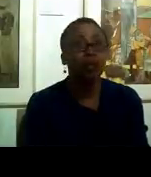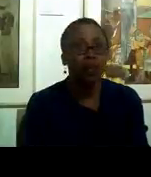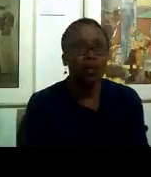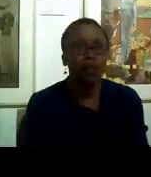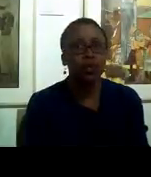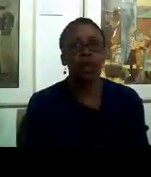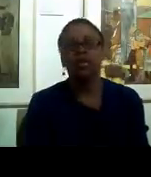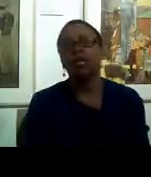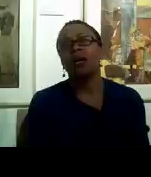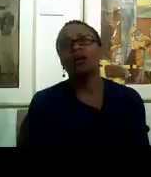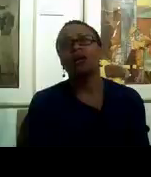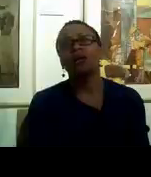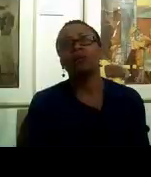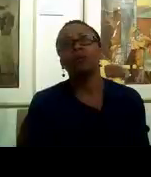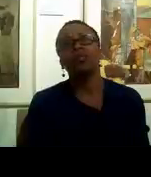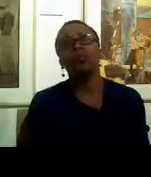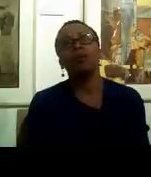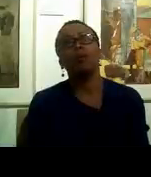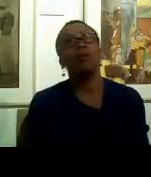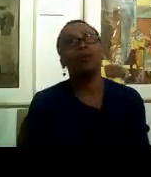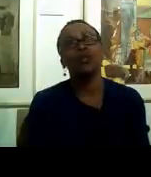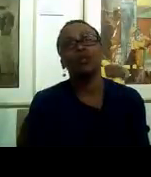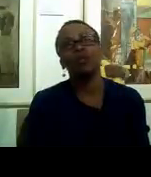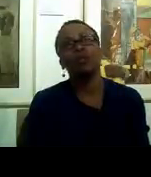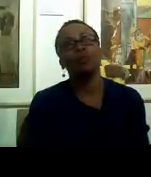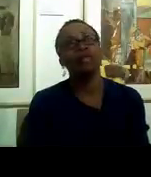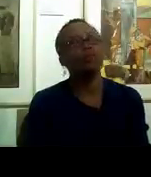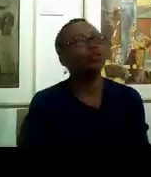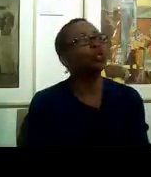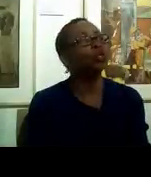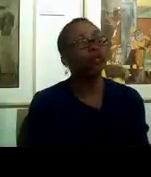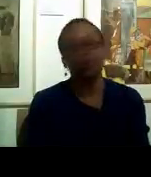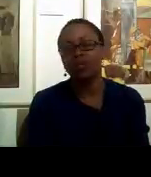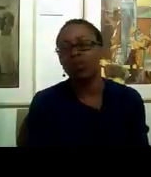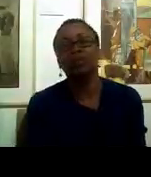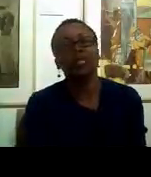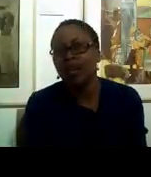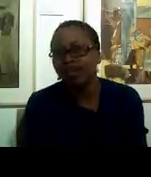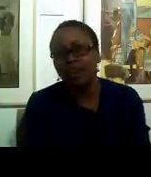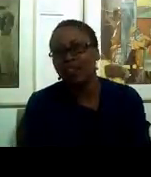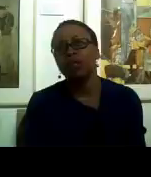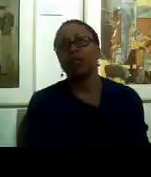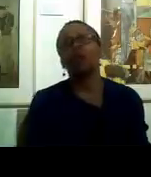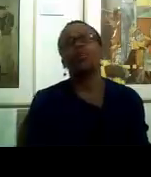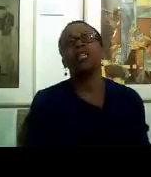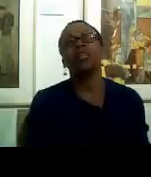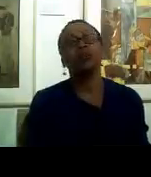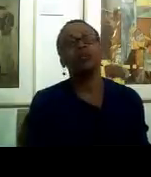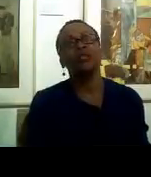knowledge, in terms of his commitment to the social and political issues of the day, you know, in terms of